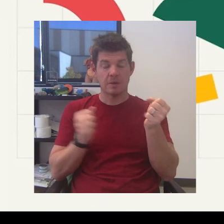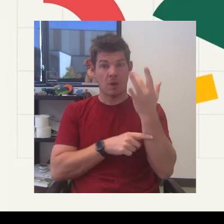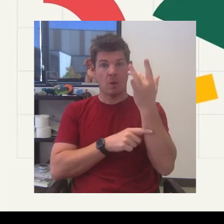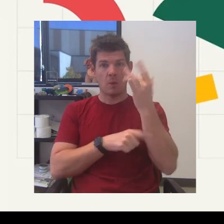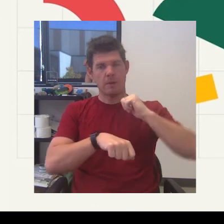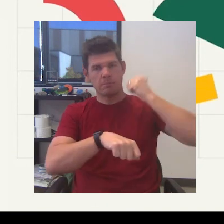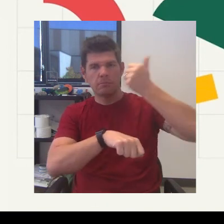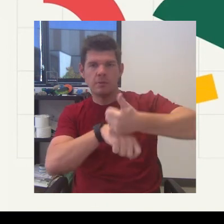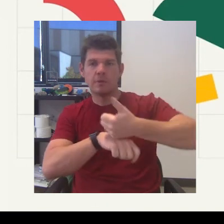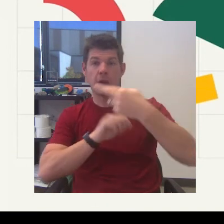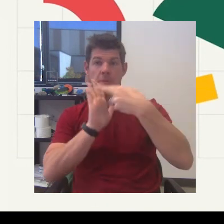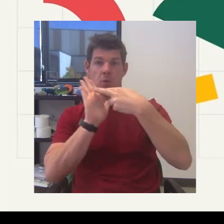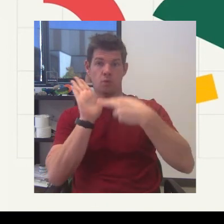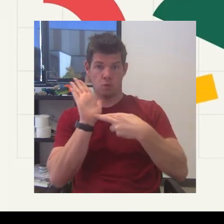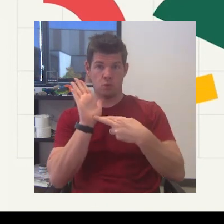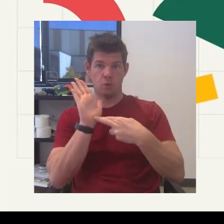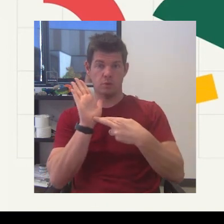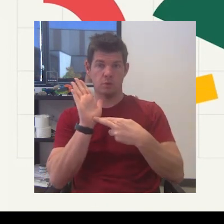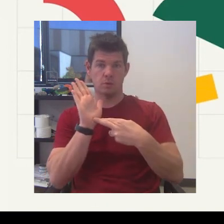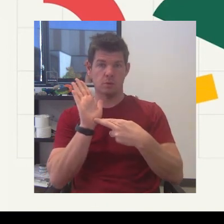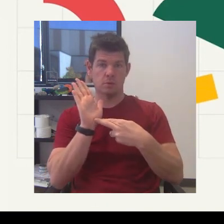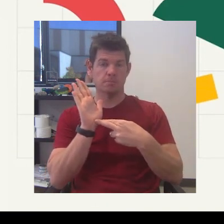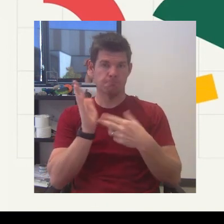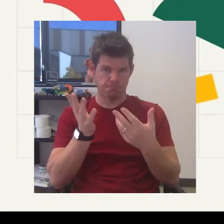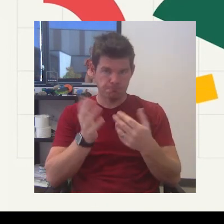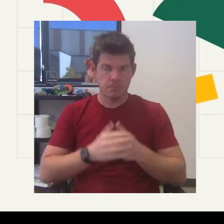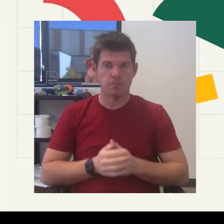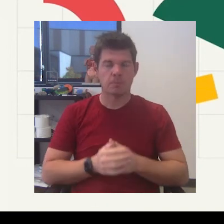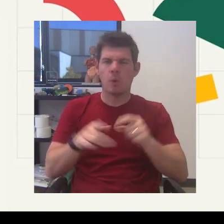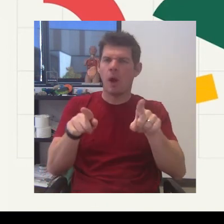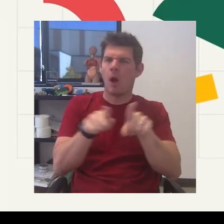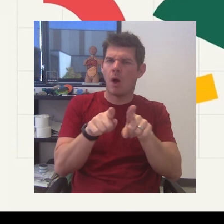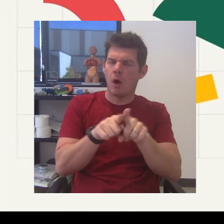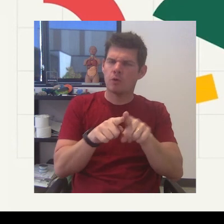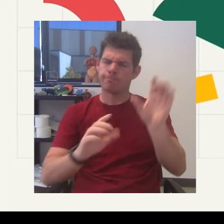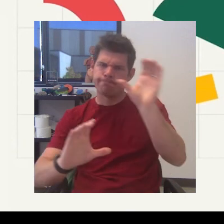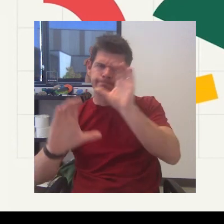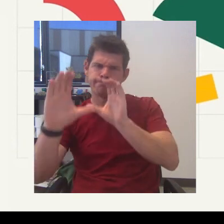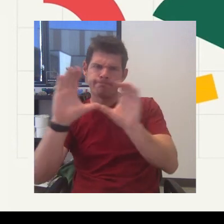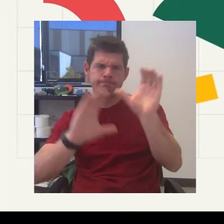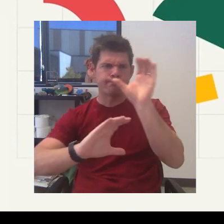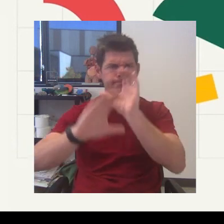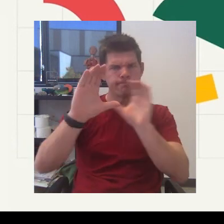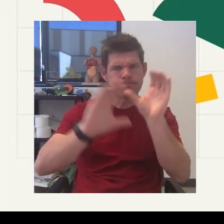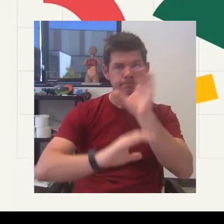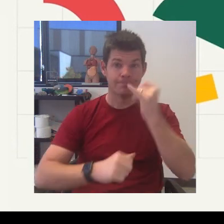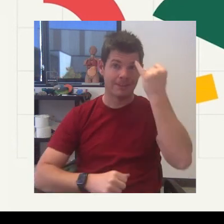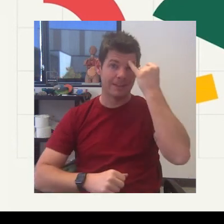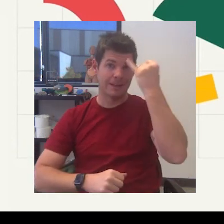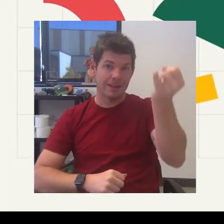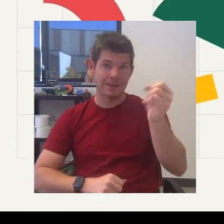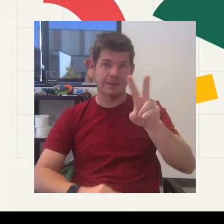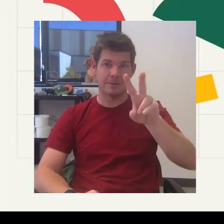decisions. We also kind of explored the idea of variables. So when one thing changes, this